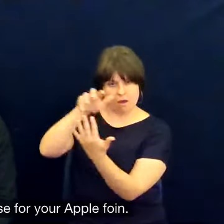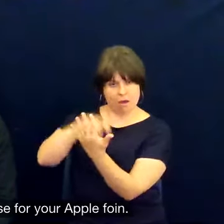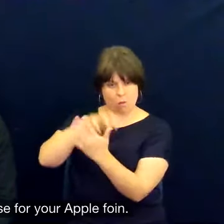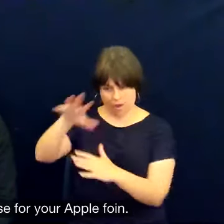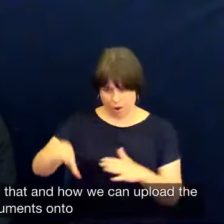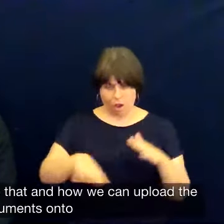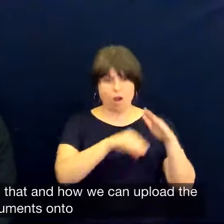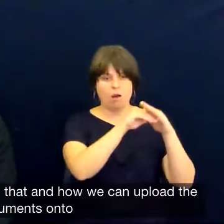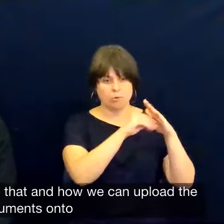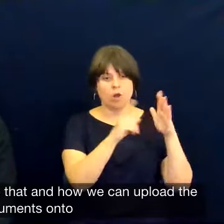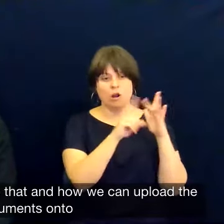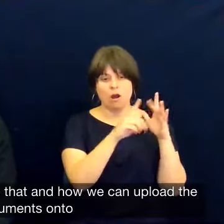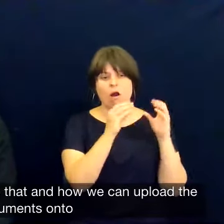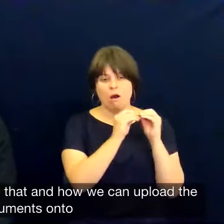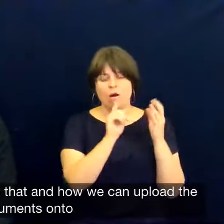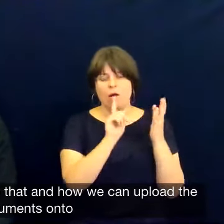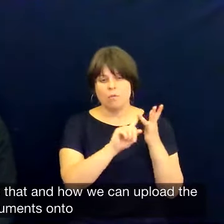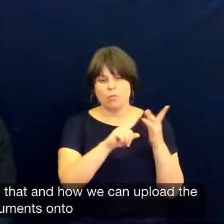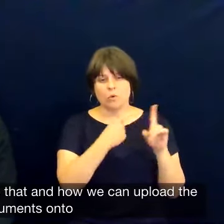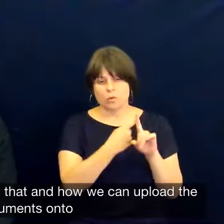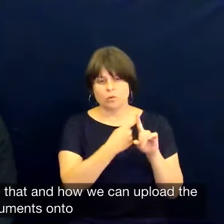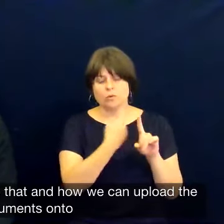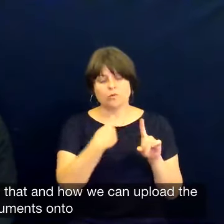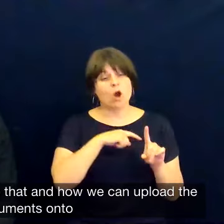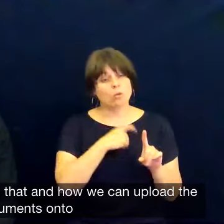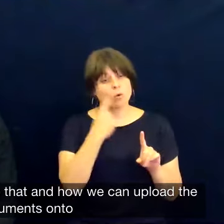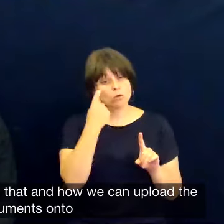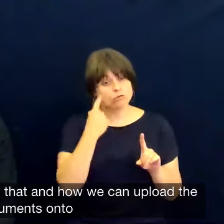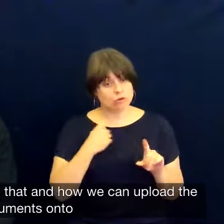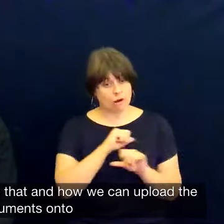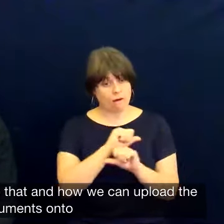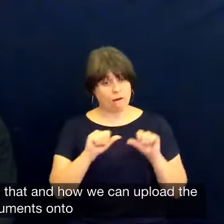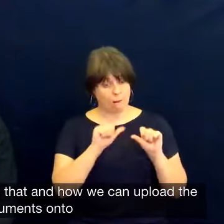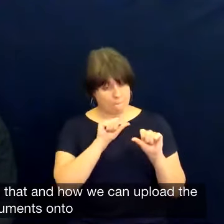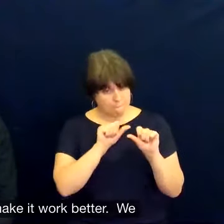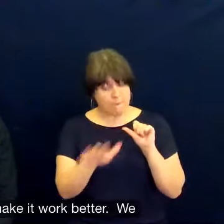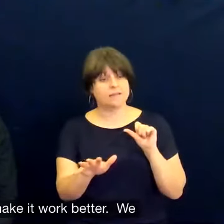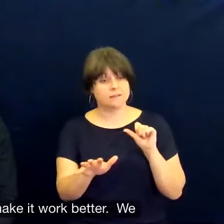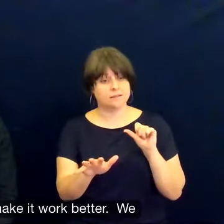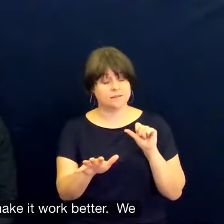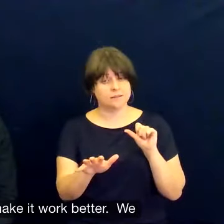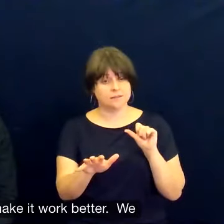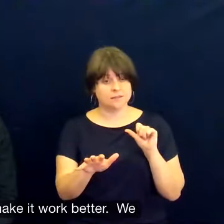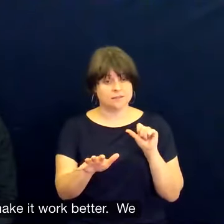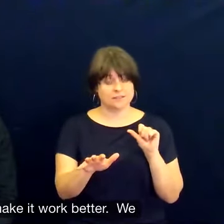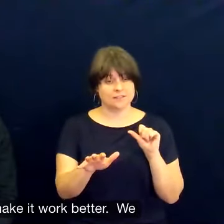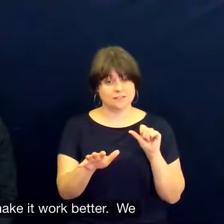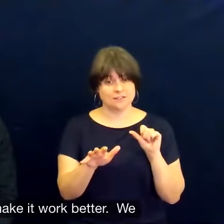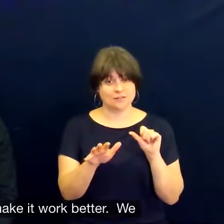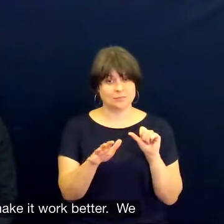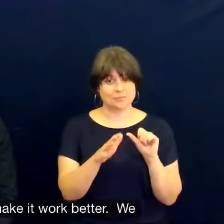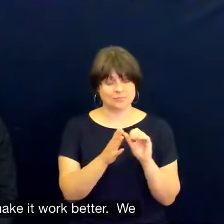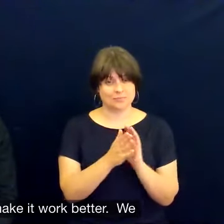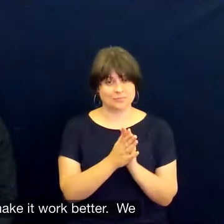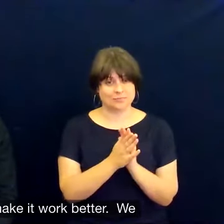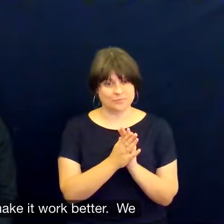Heather. So we'll do our best to make sure. Muted by host. Mute. Currently unmuted.